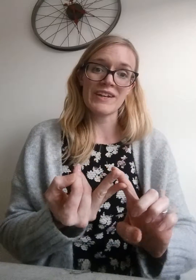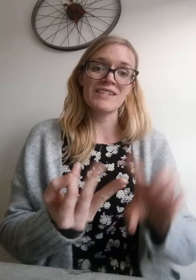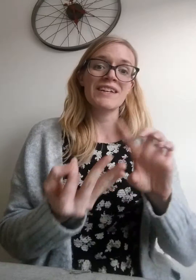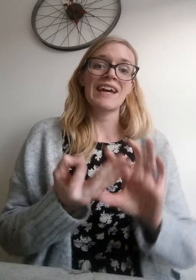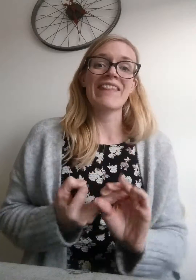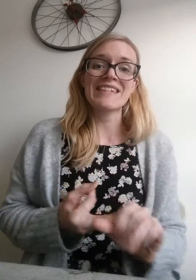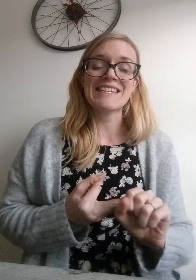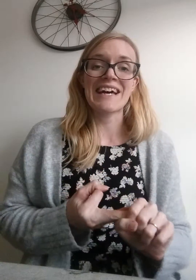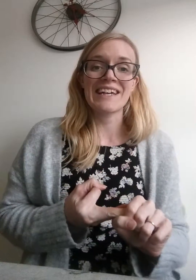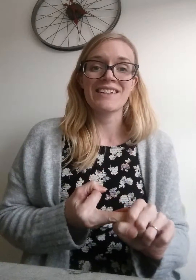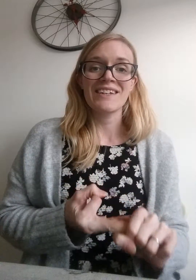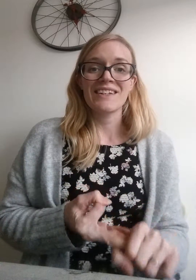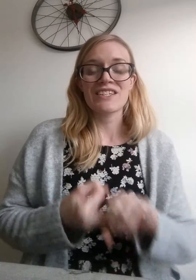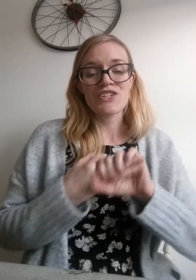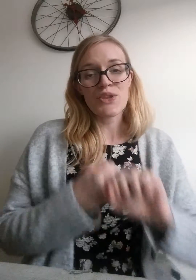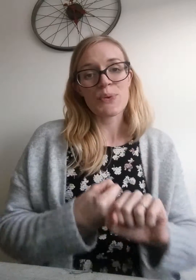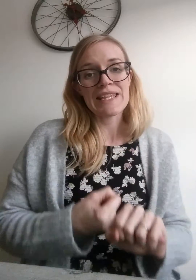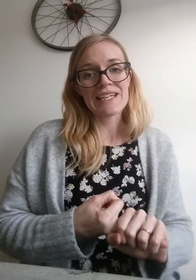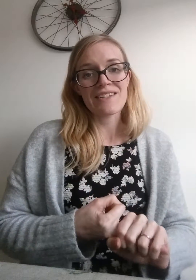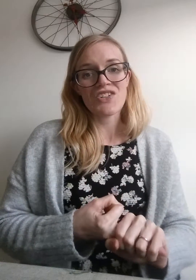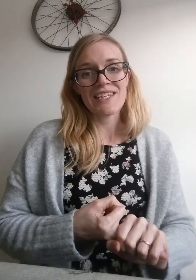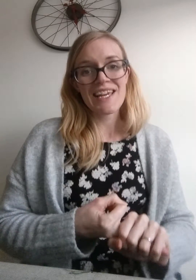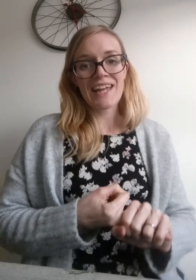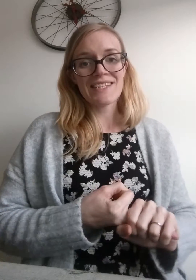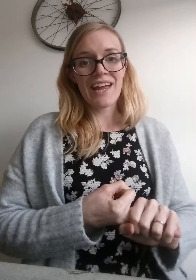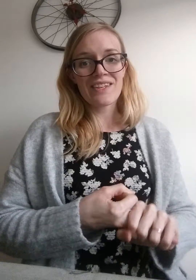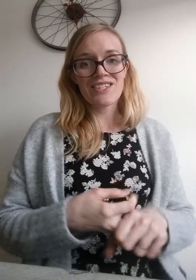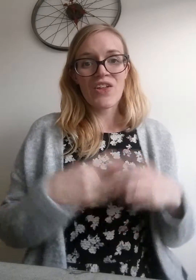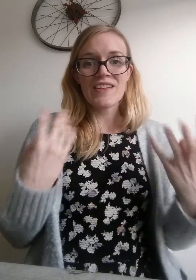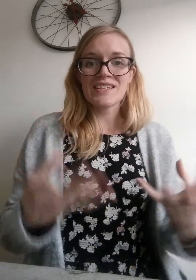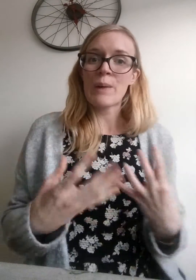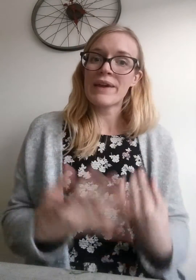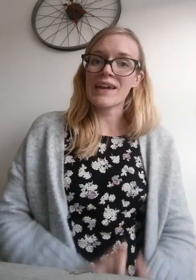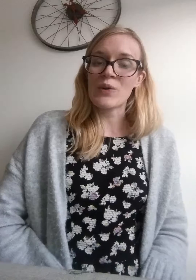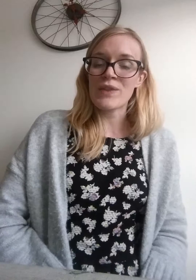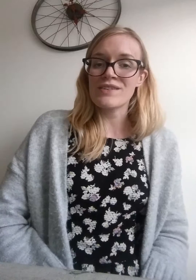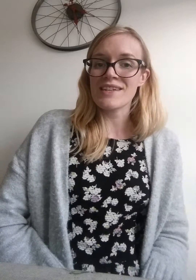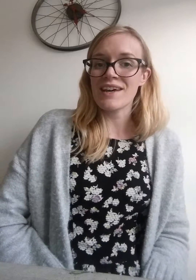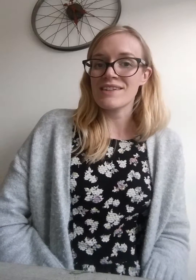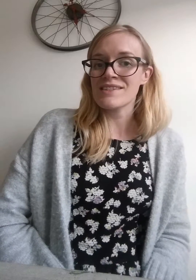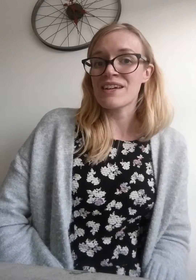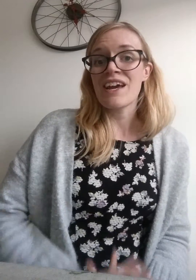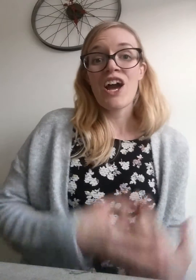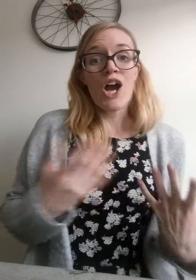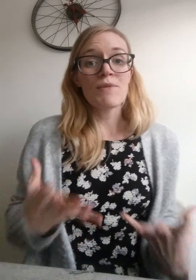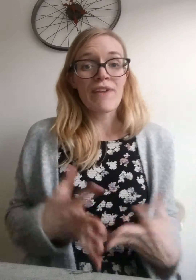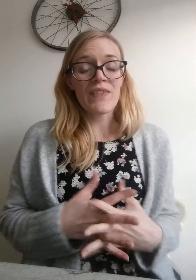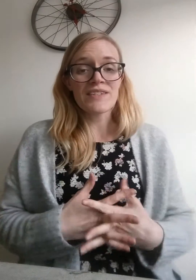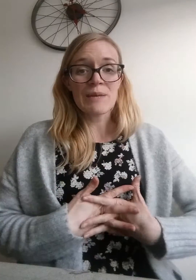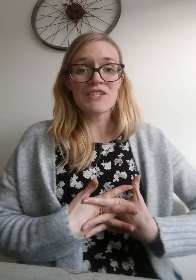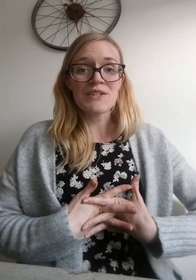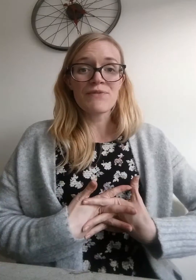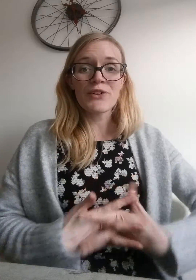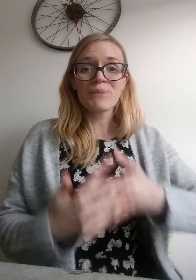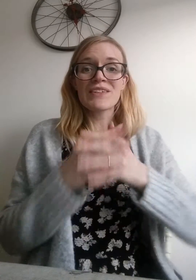word, and the sign. That's those three things you're trying to get together so that they start picking up those signs. Hope you found those tips useful.